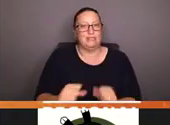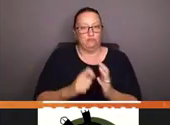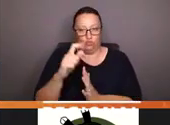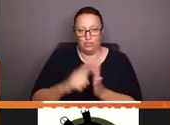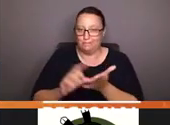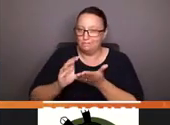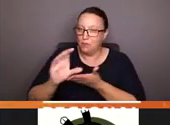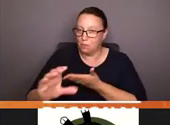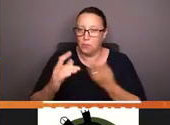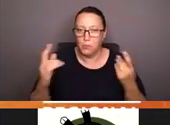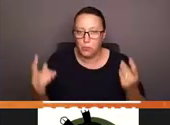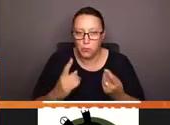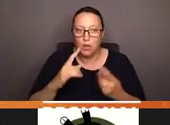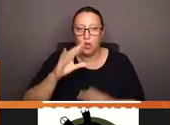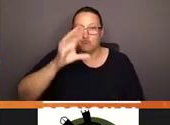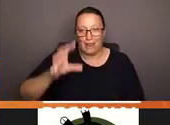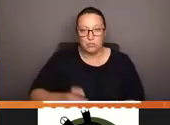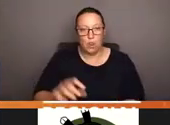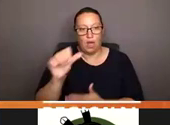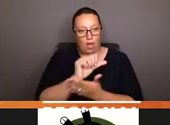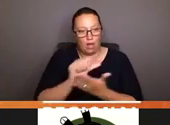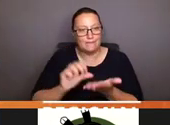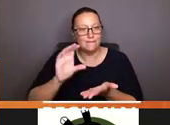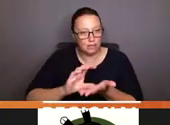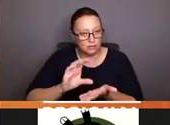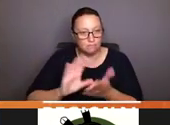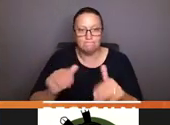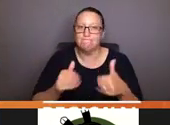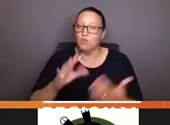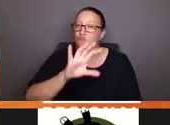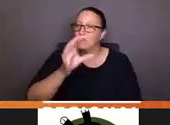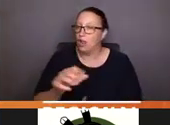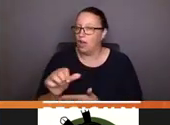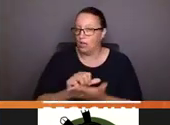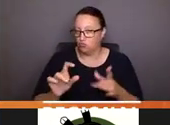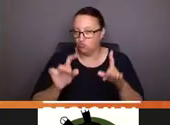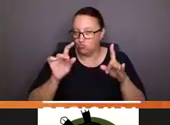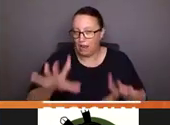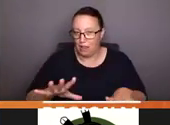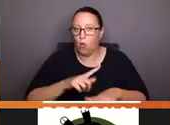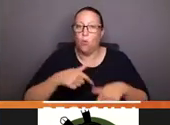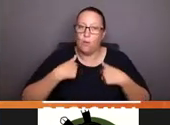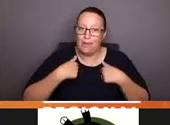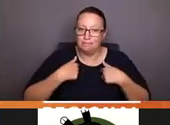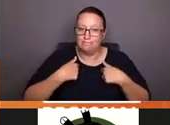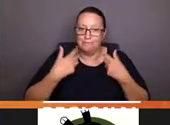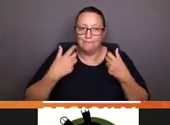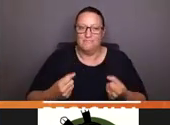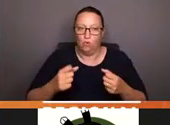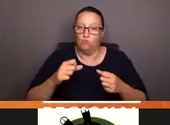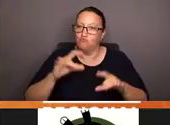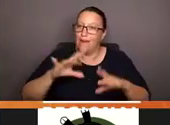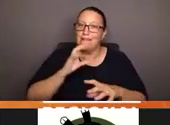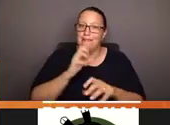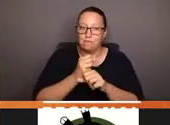Fund and delivered by Regional Arts Australia. The Regional Arts Fund is an Australian government program that supports sustainable